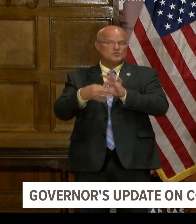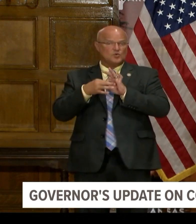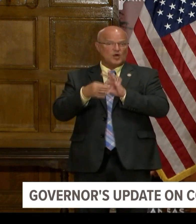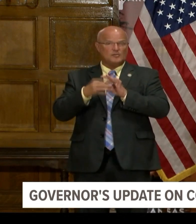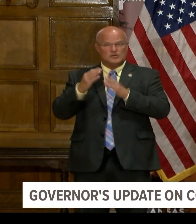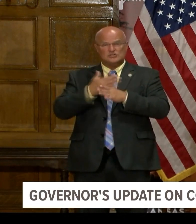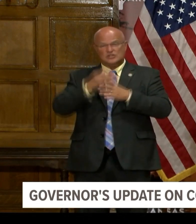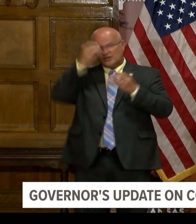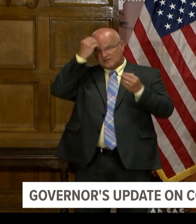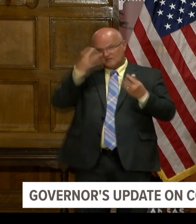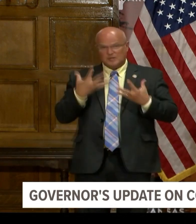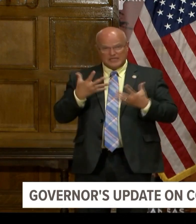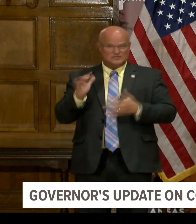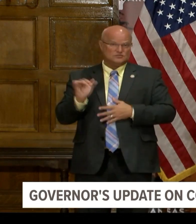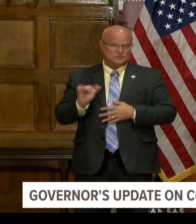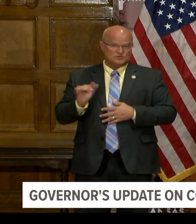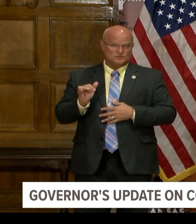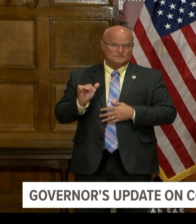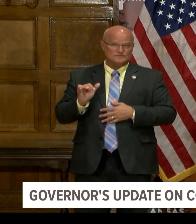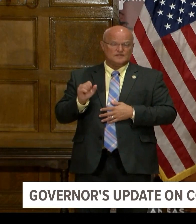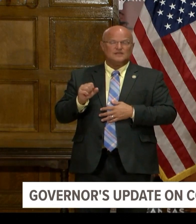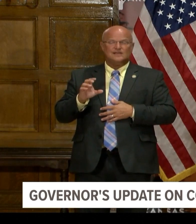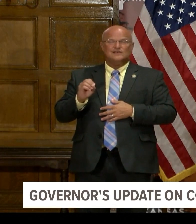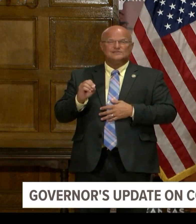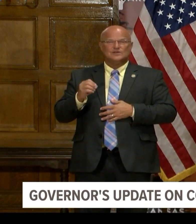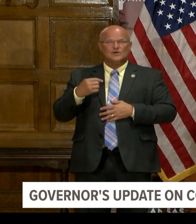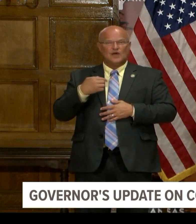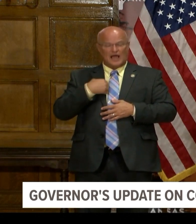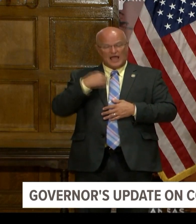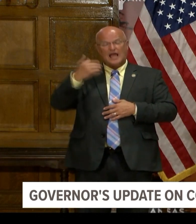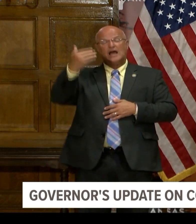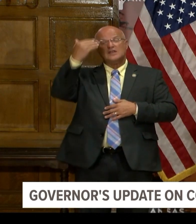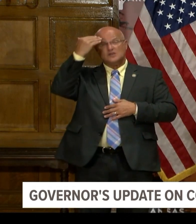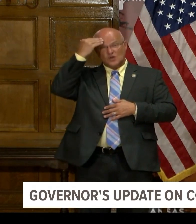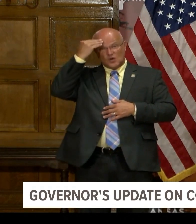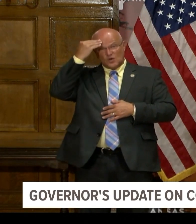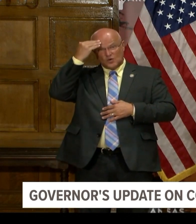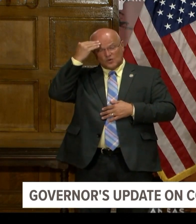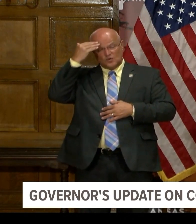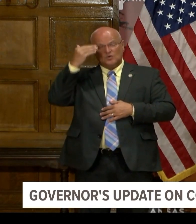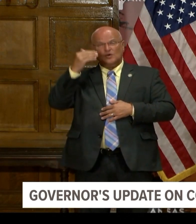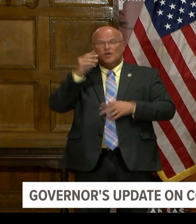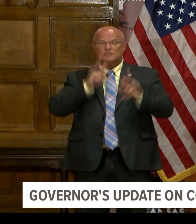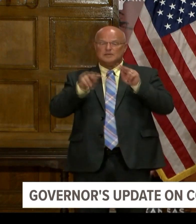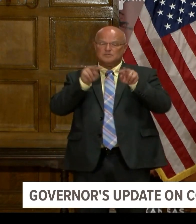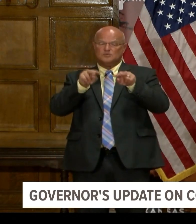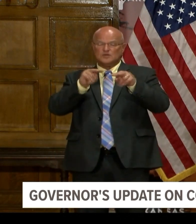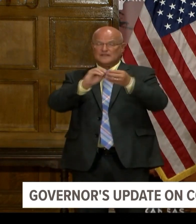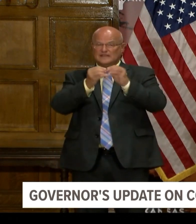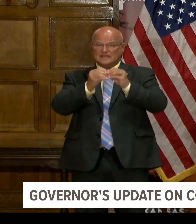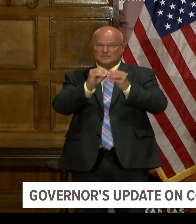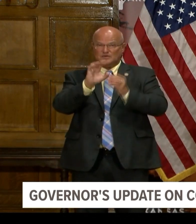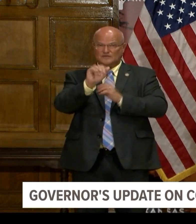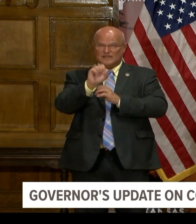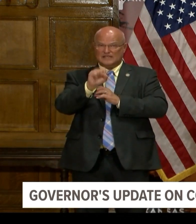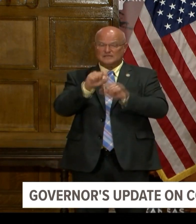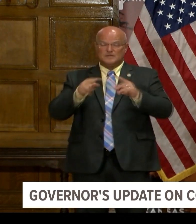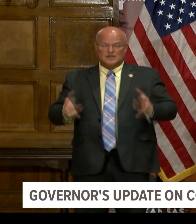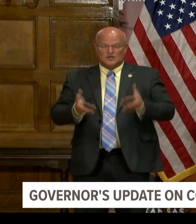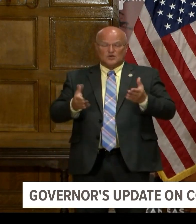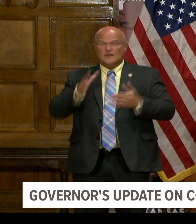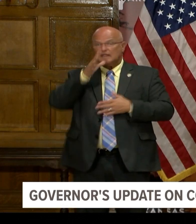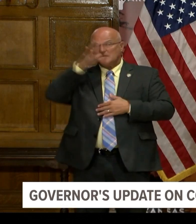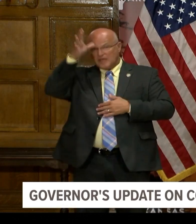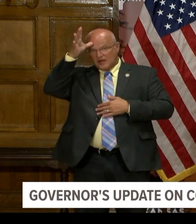share information as well. So I know that they'll be looking at the number of cases, but I do encourage the parents and the